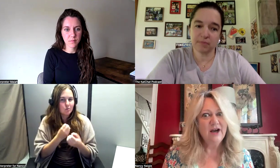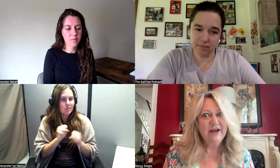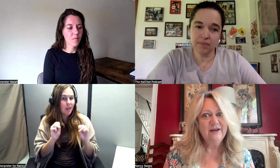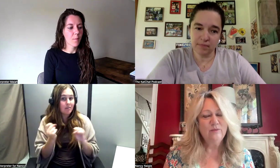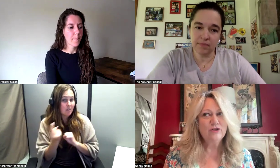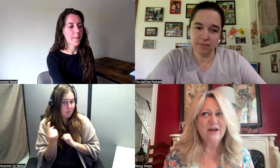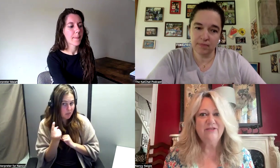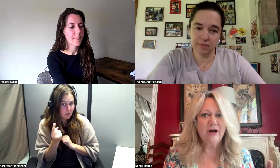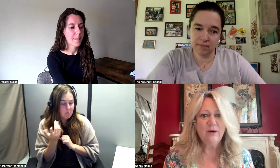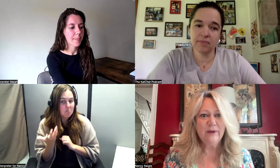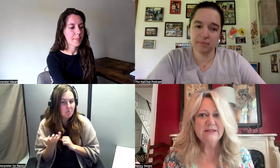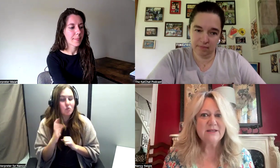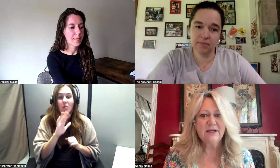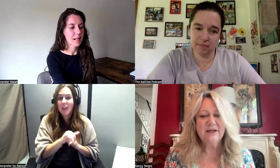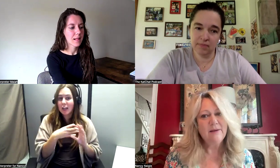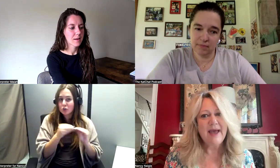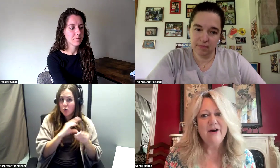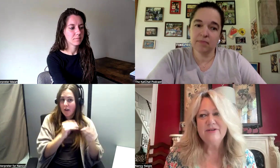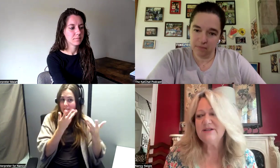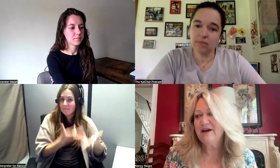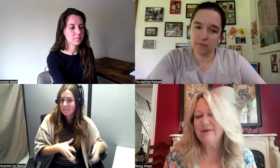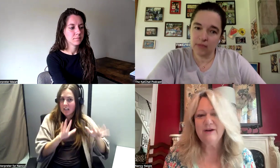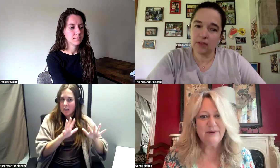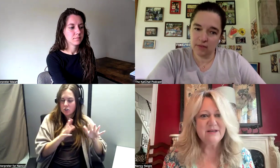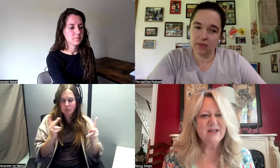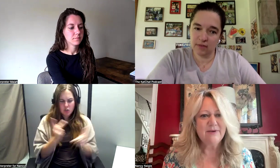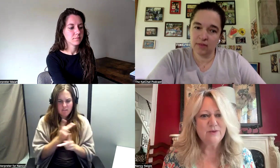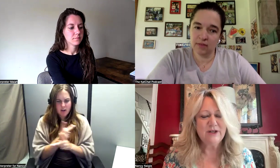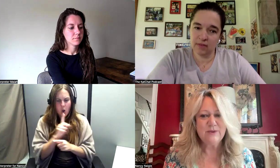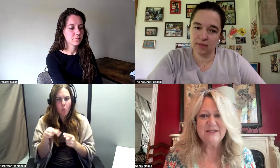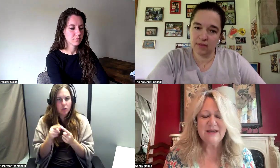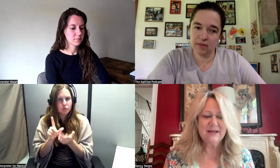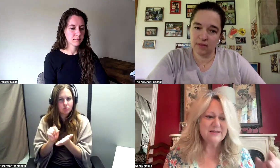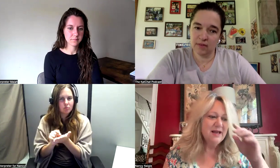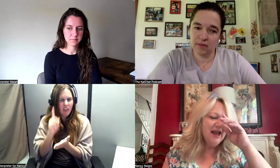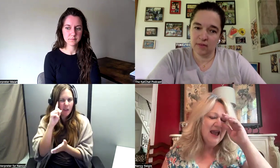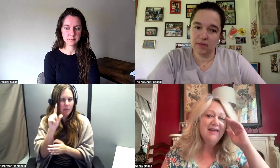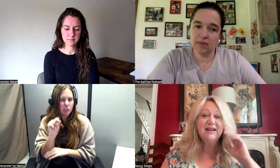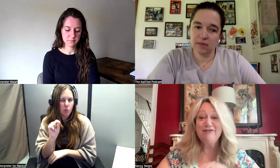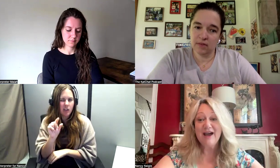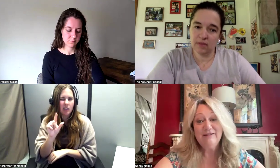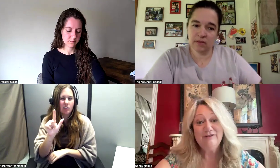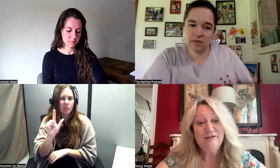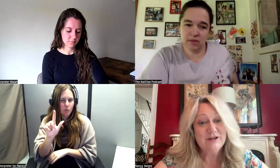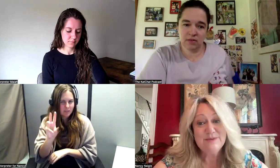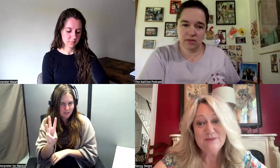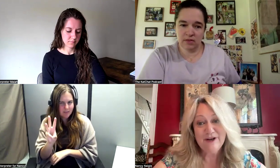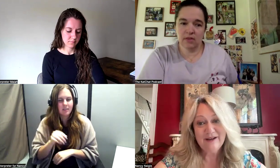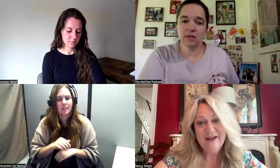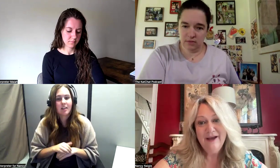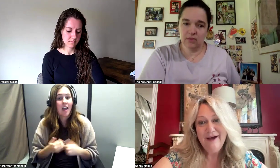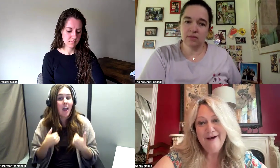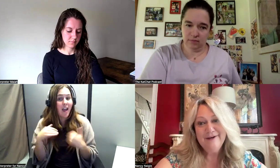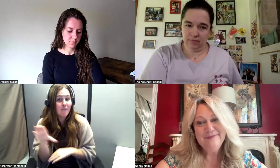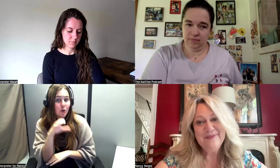is done. We're trying to figure out when it's going to come out, but it'll be sometime in 2026. And then I've got a little Christmas